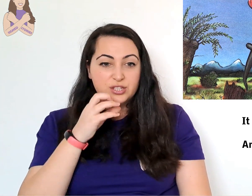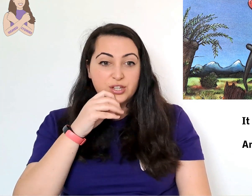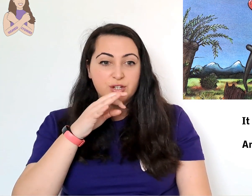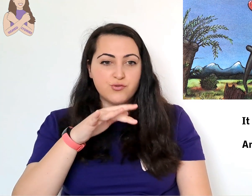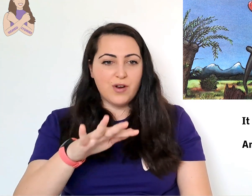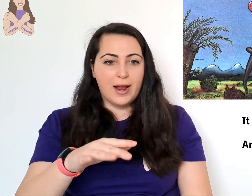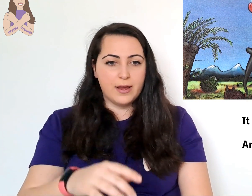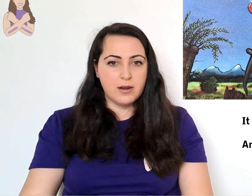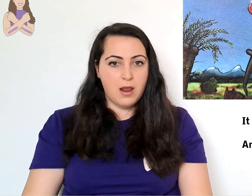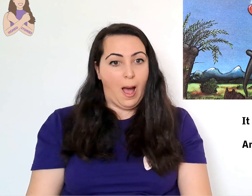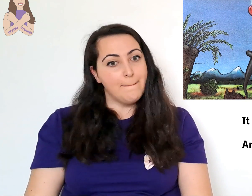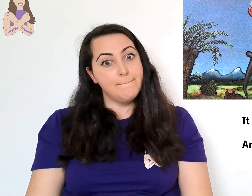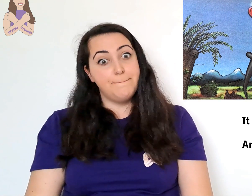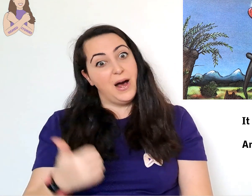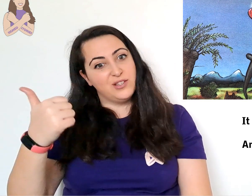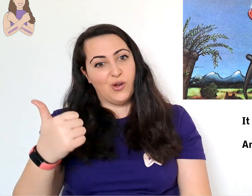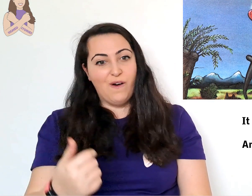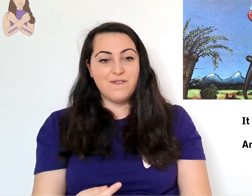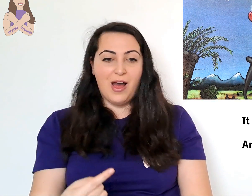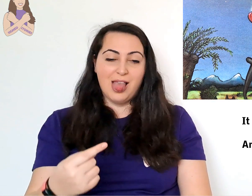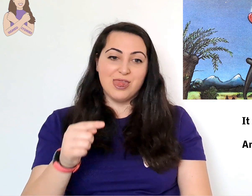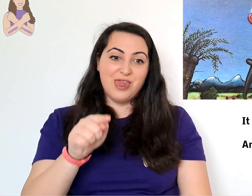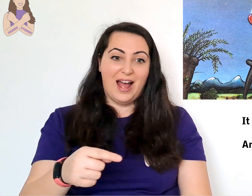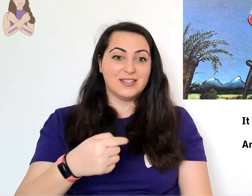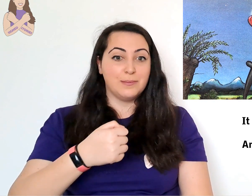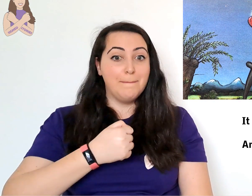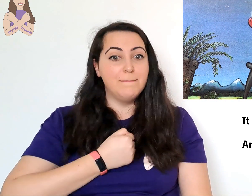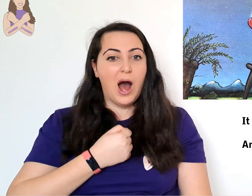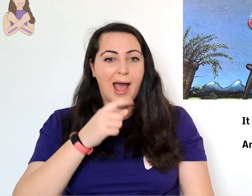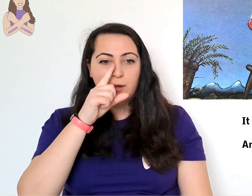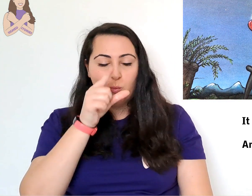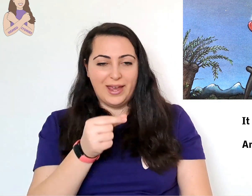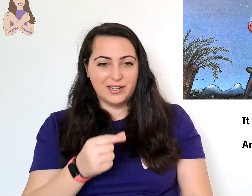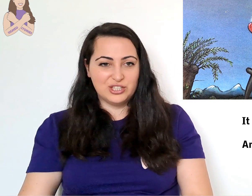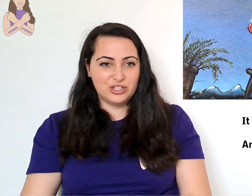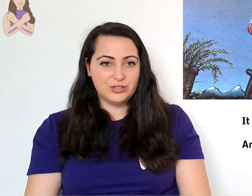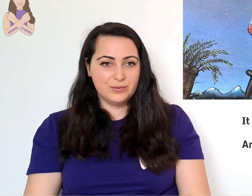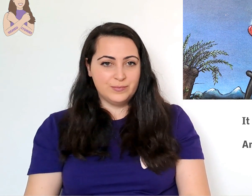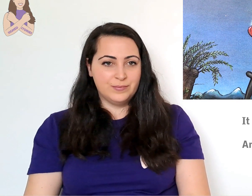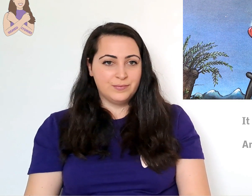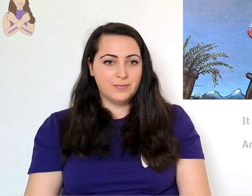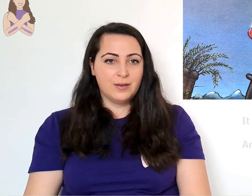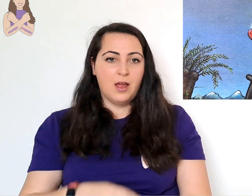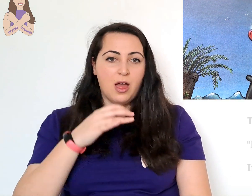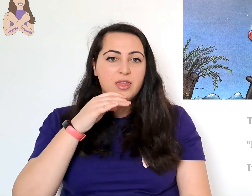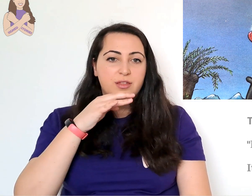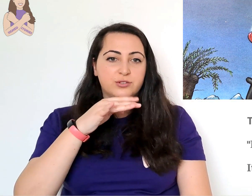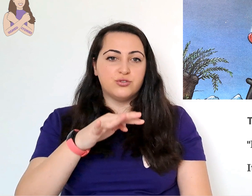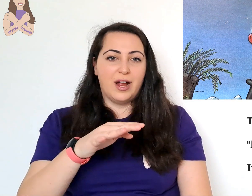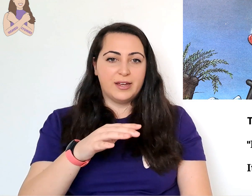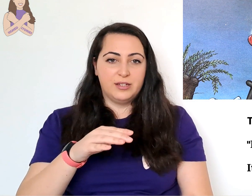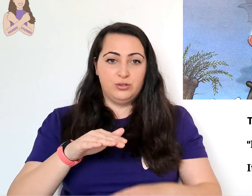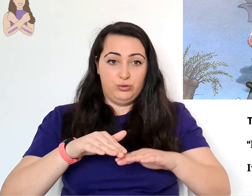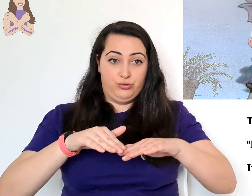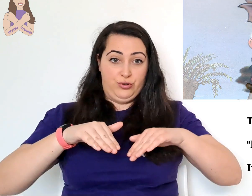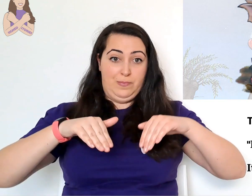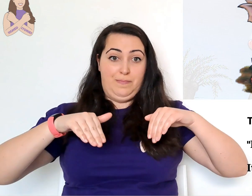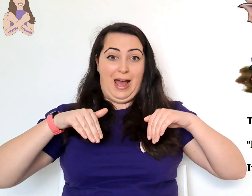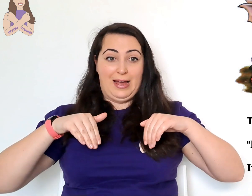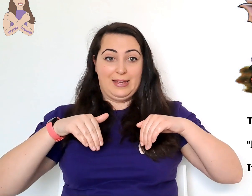the dragon, "Buzz off, that's my witch." The dragon drew back